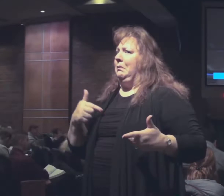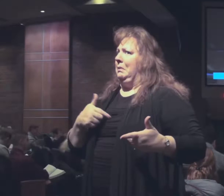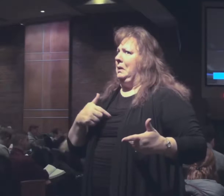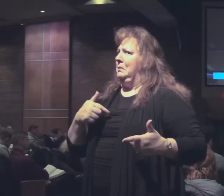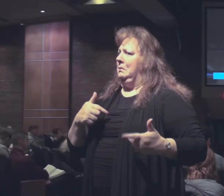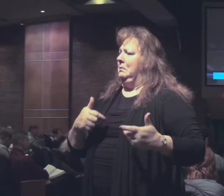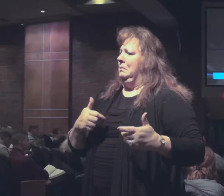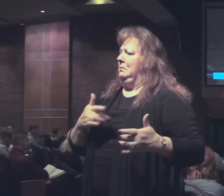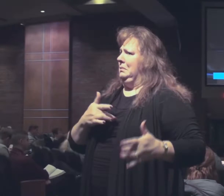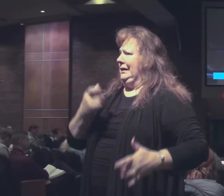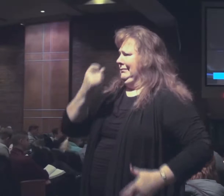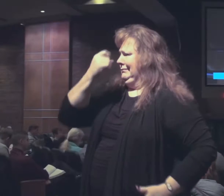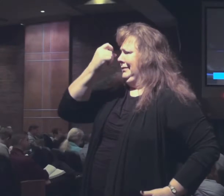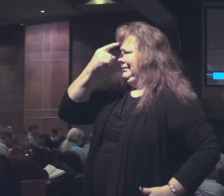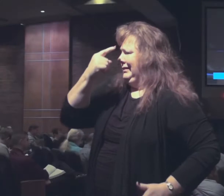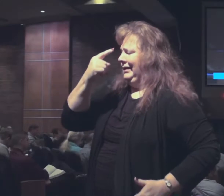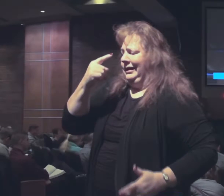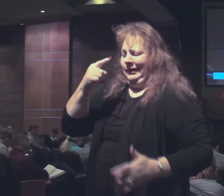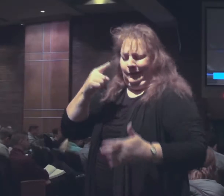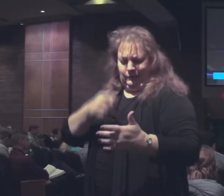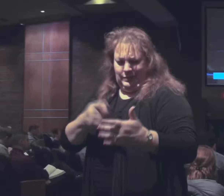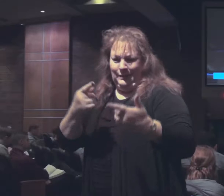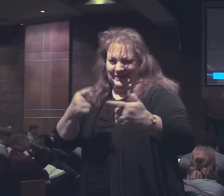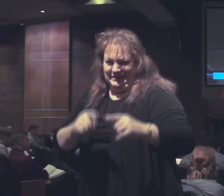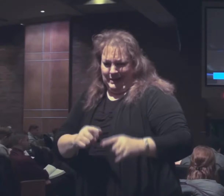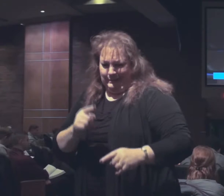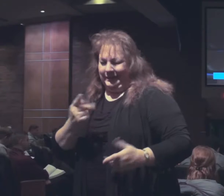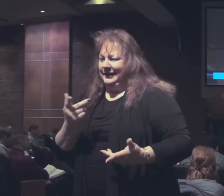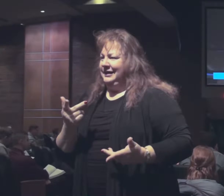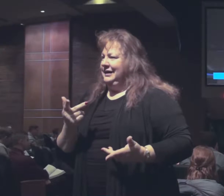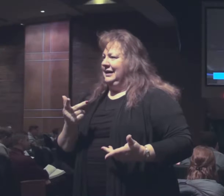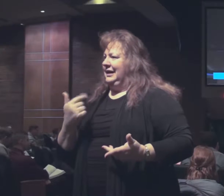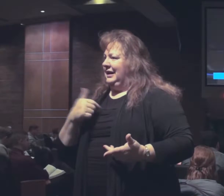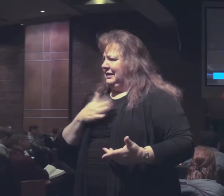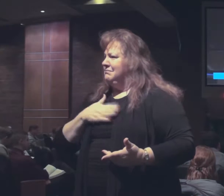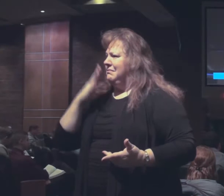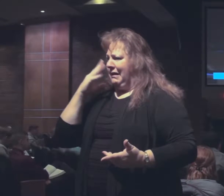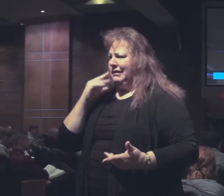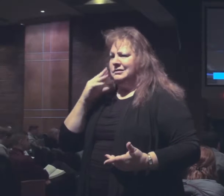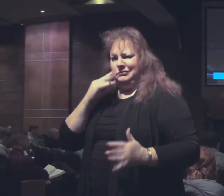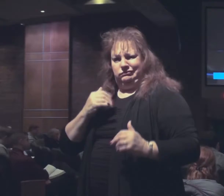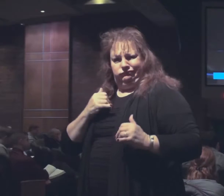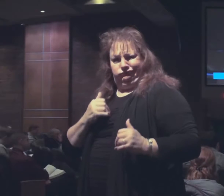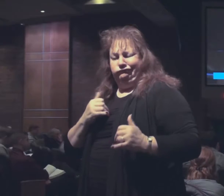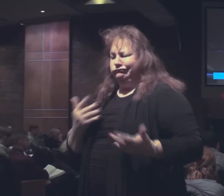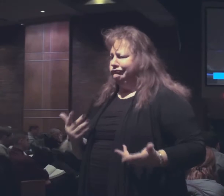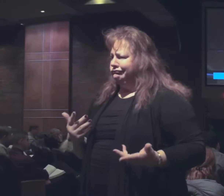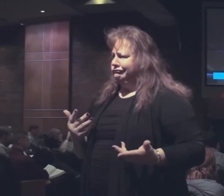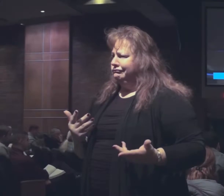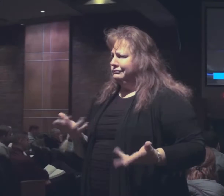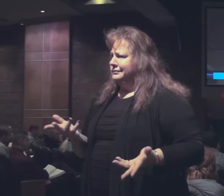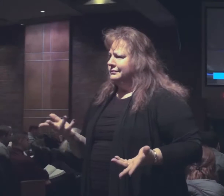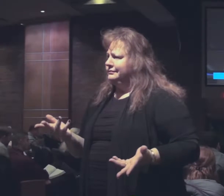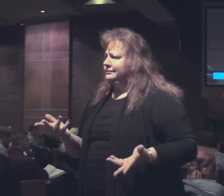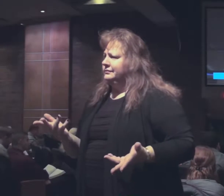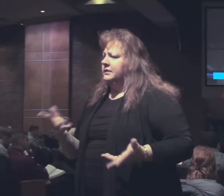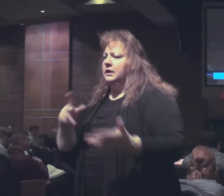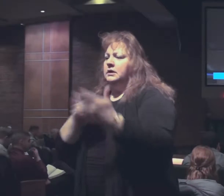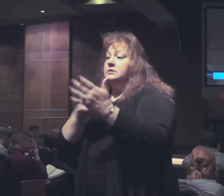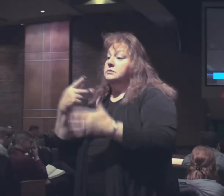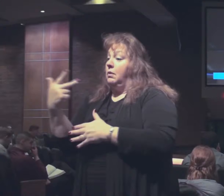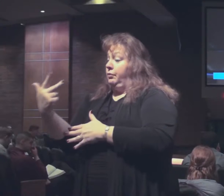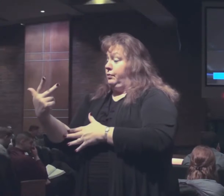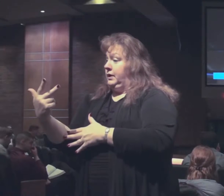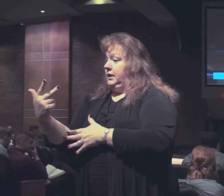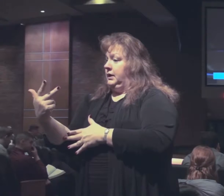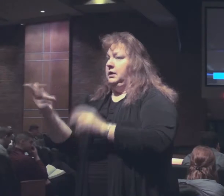identify with what is going on and what we experience. You'll note in Psalm